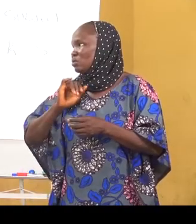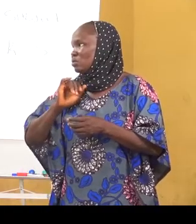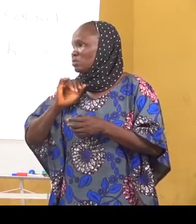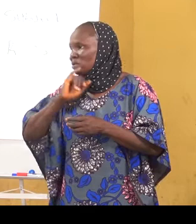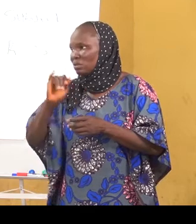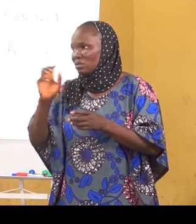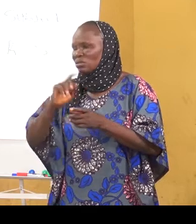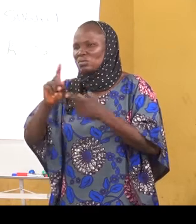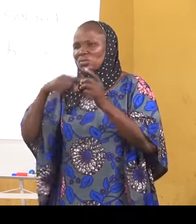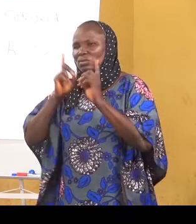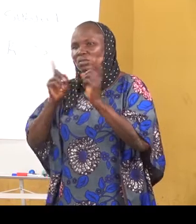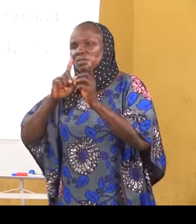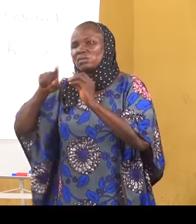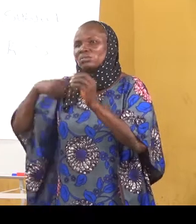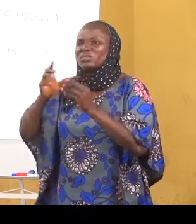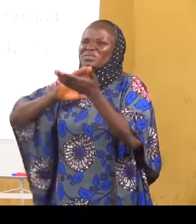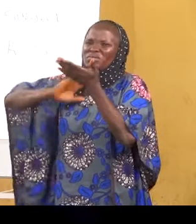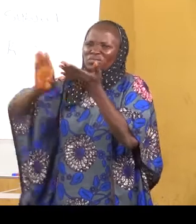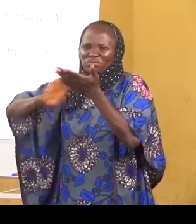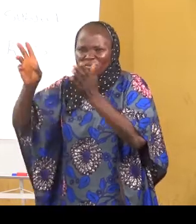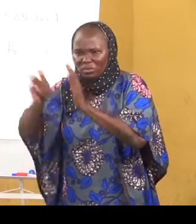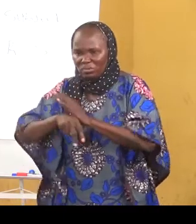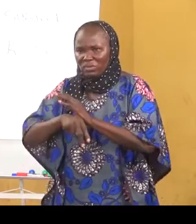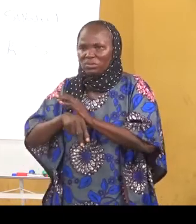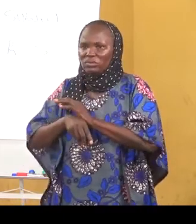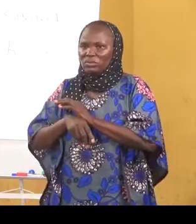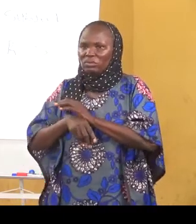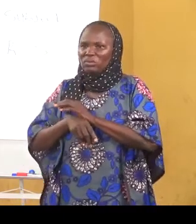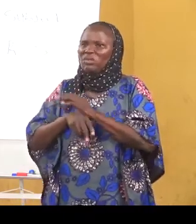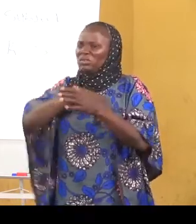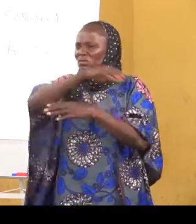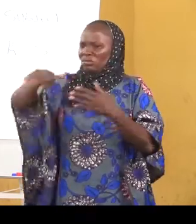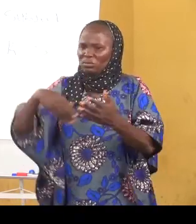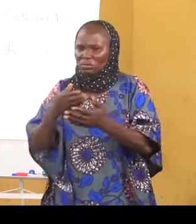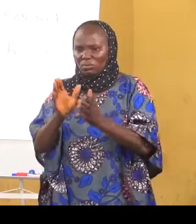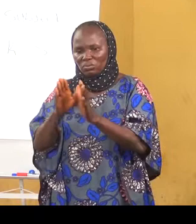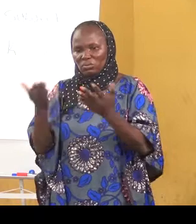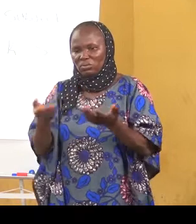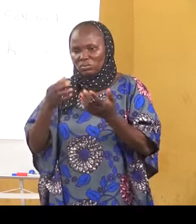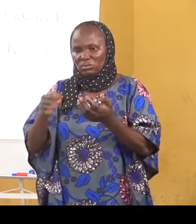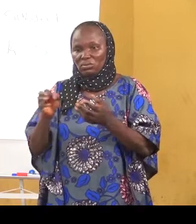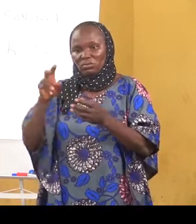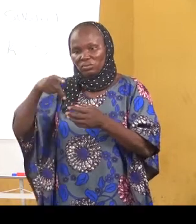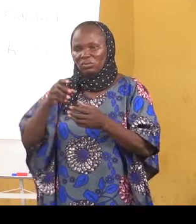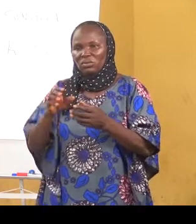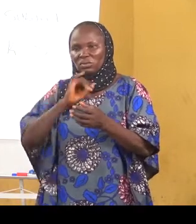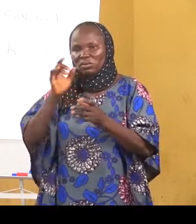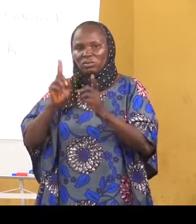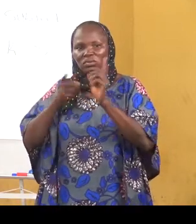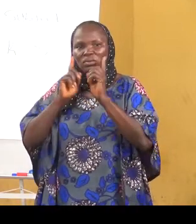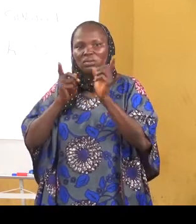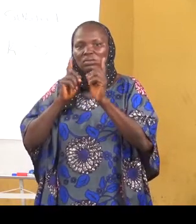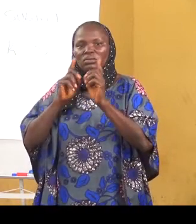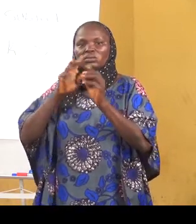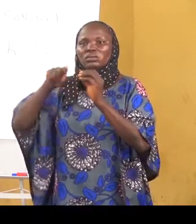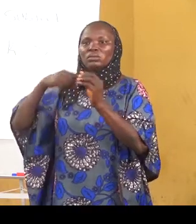well, it is talking about forgiveness, the whole book of Philemon. So there are times, even in our OBJs,